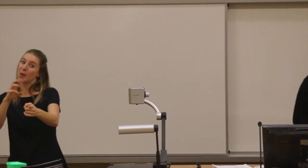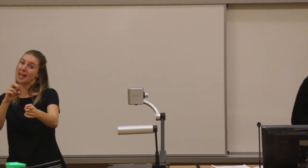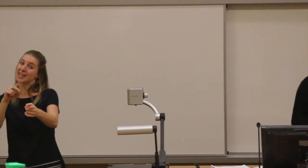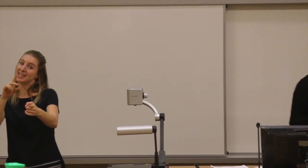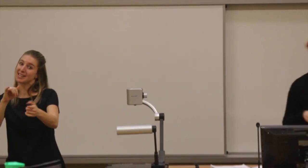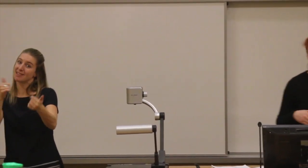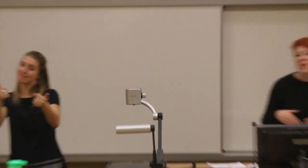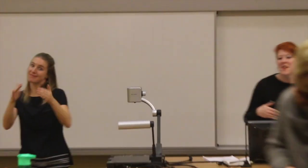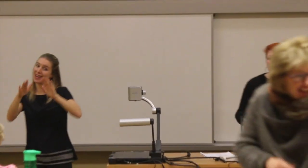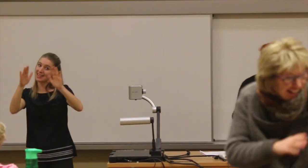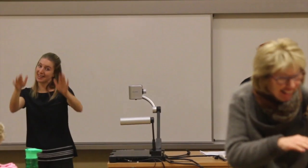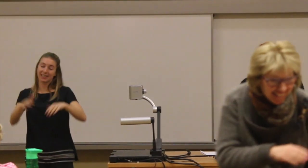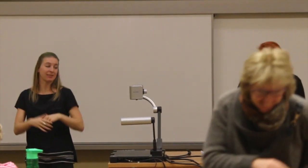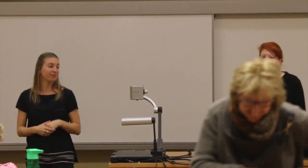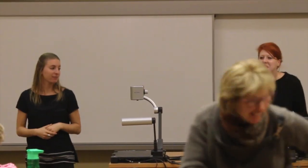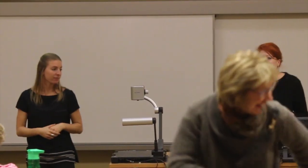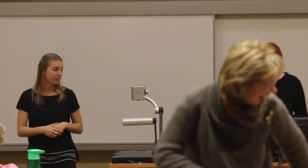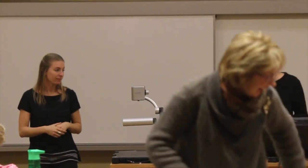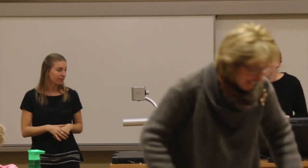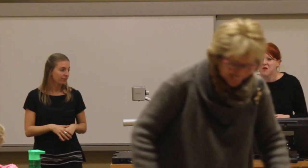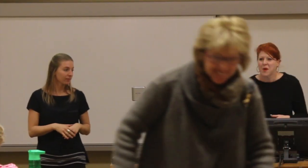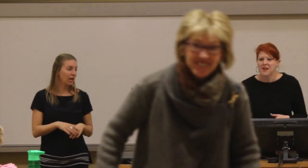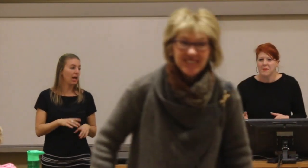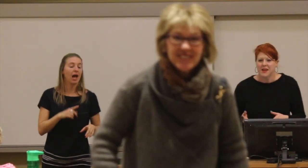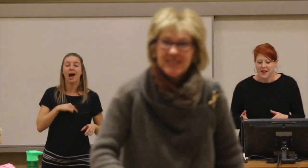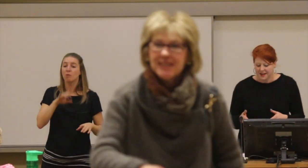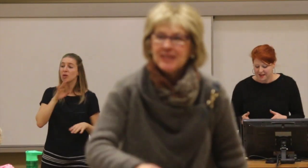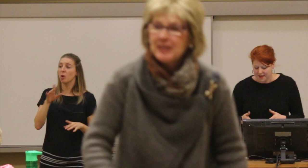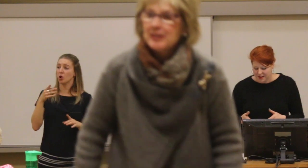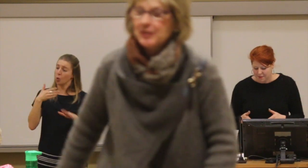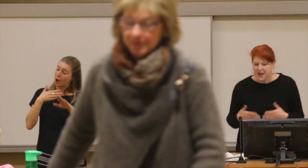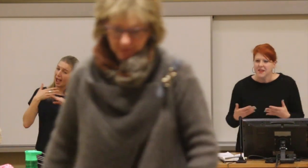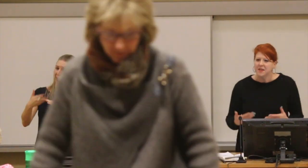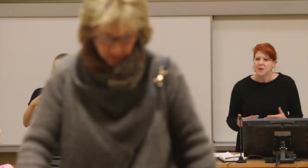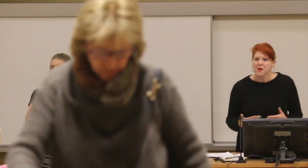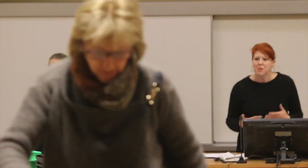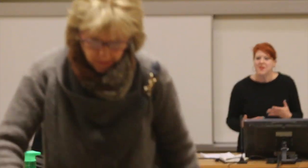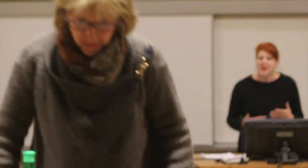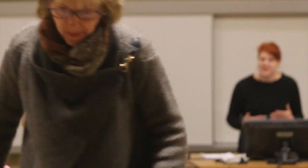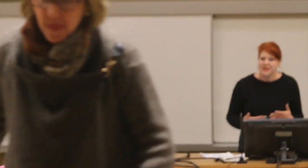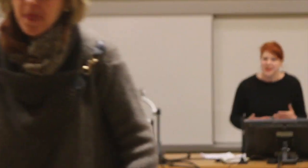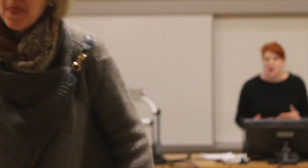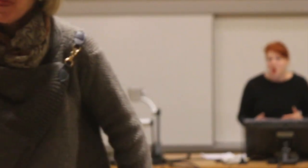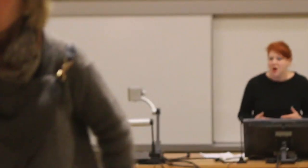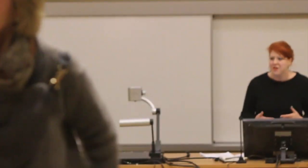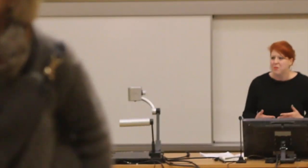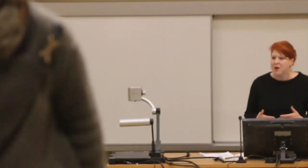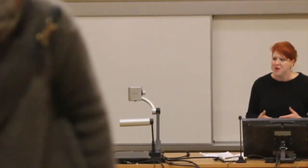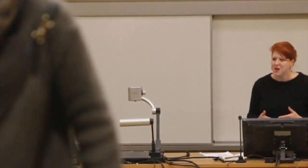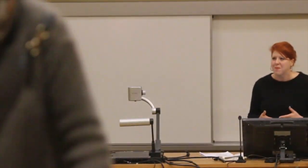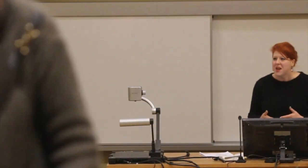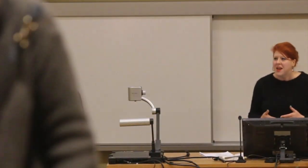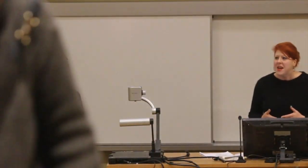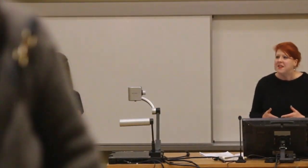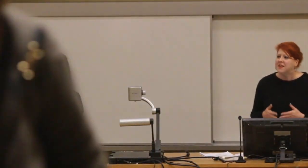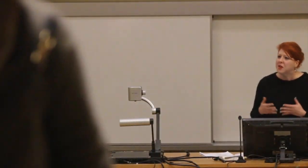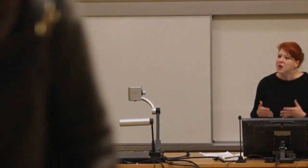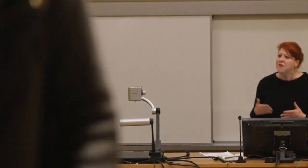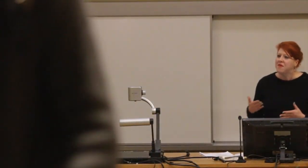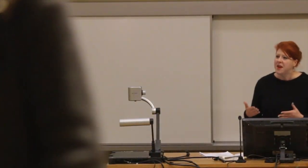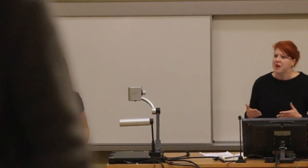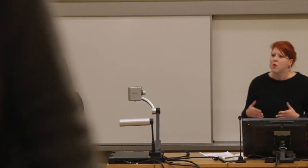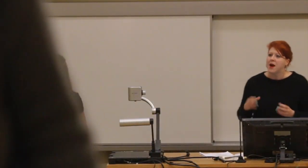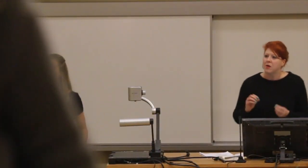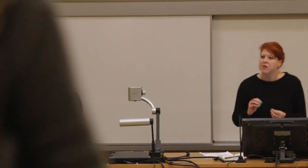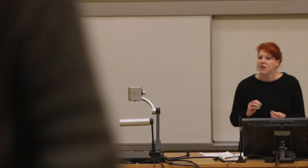Fantastic. I quite specifically wanted to go after Wendy because the piece about presenting on depression is it's a